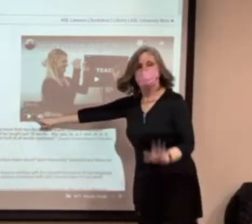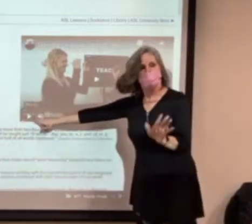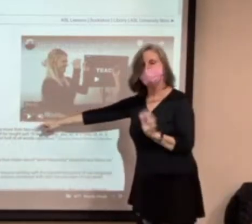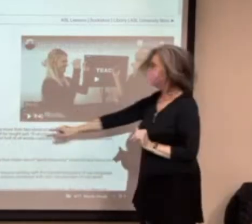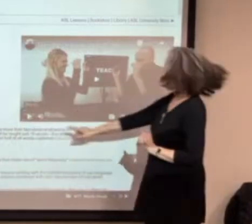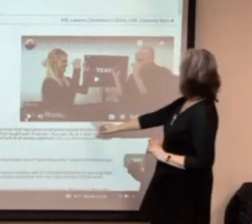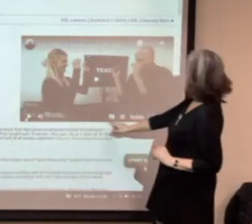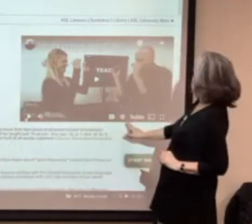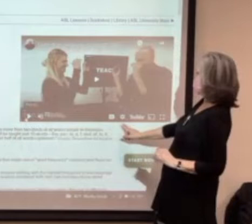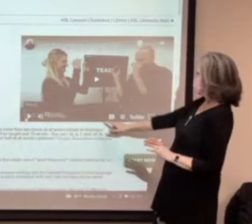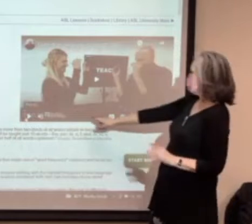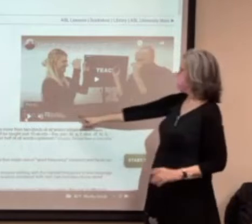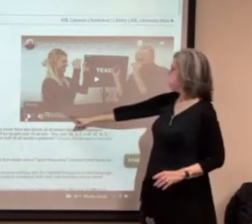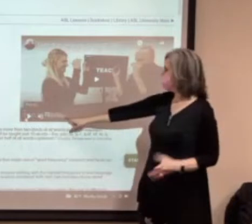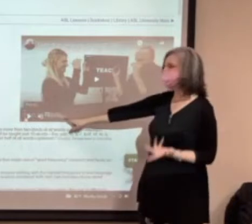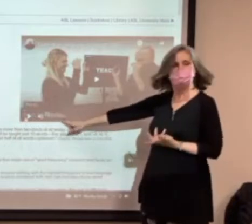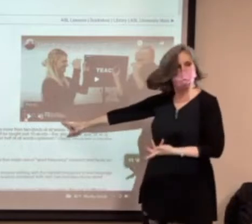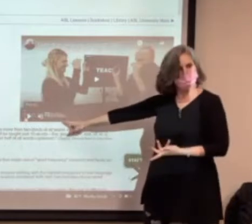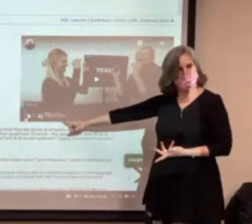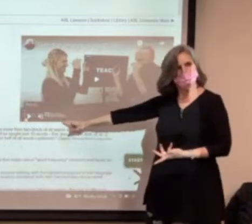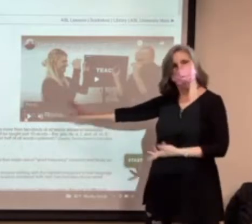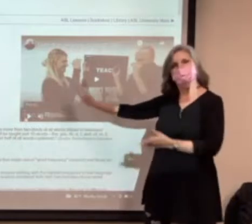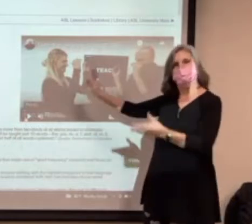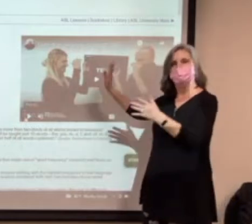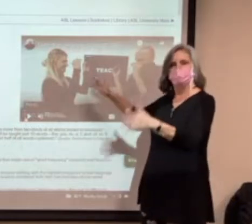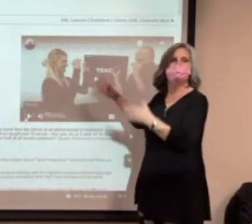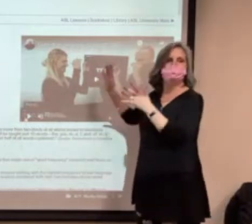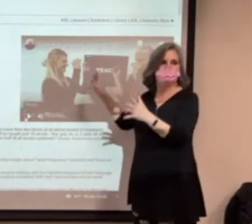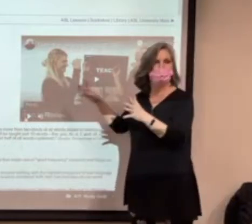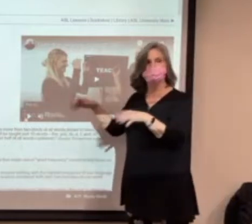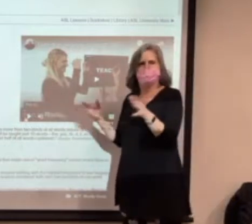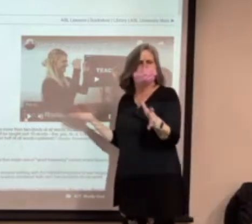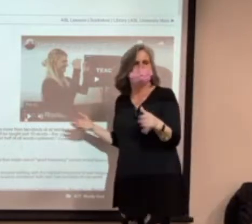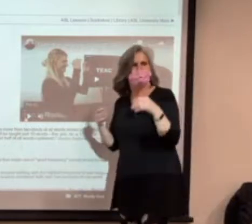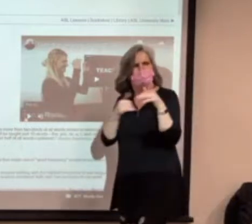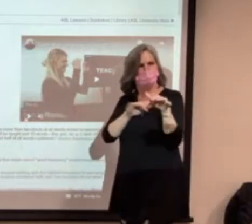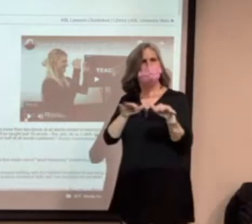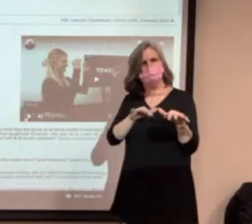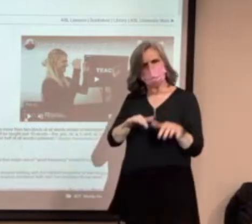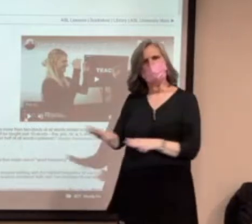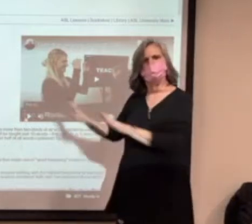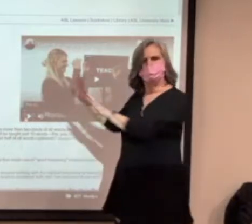had 42 minutes or 44 minutes, this is going to be the intro stuff. A lot of the stuff we're going to do tonight will be